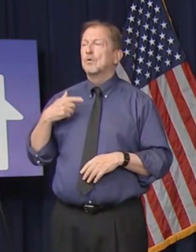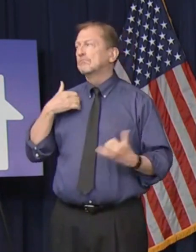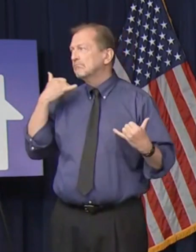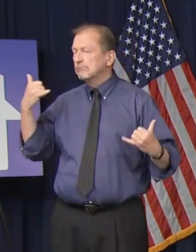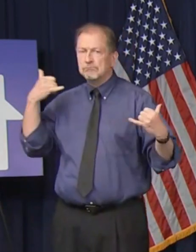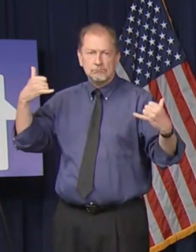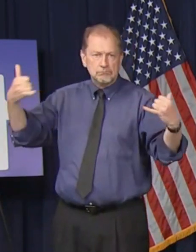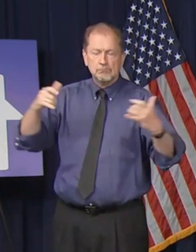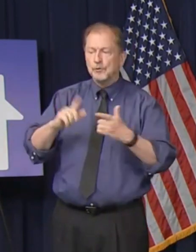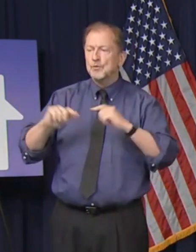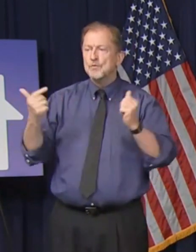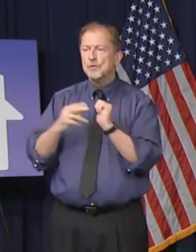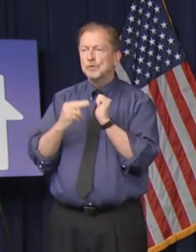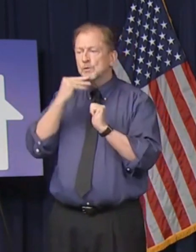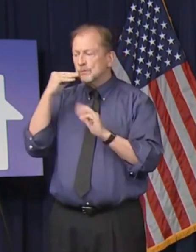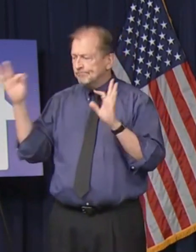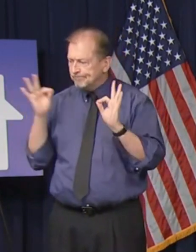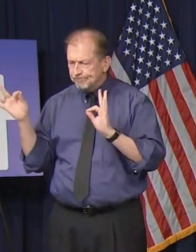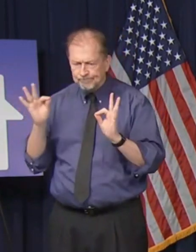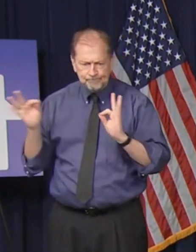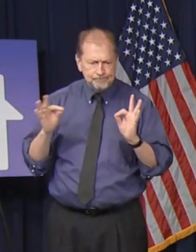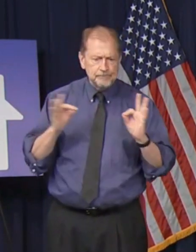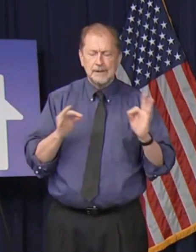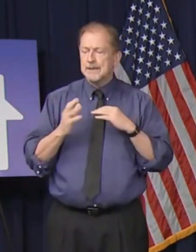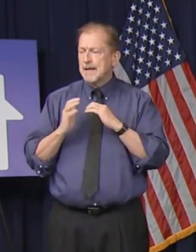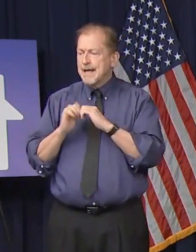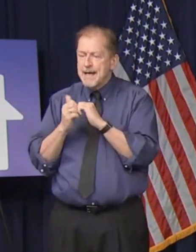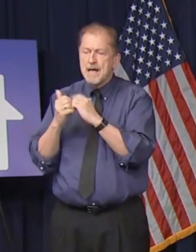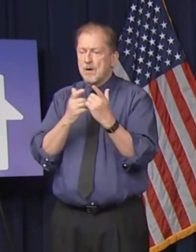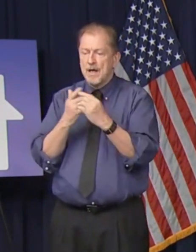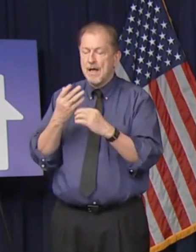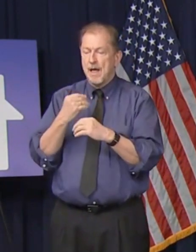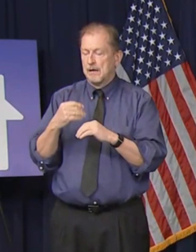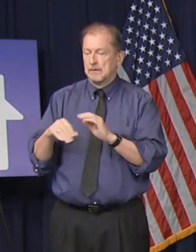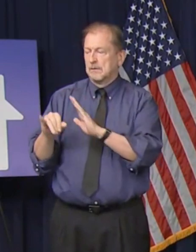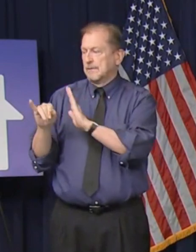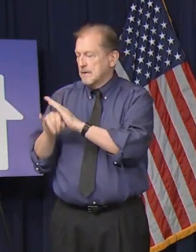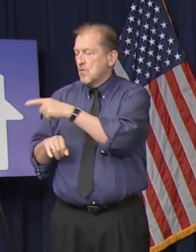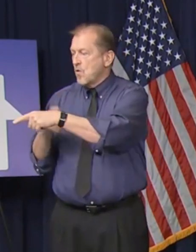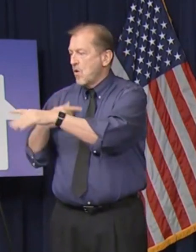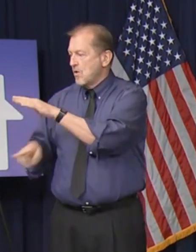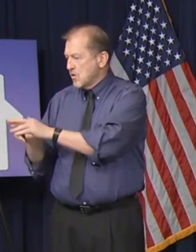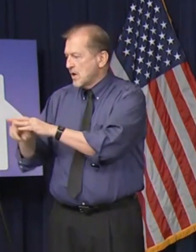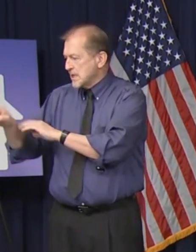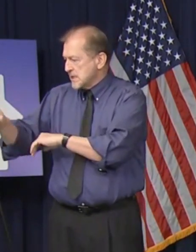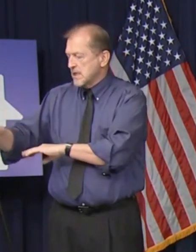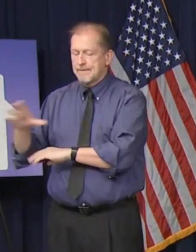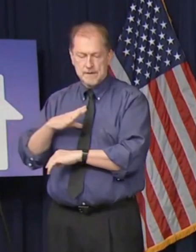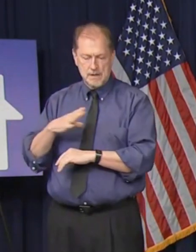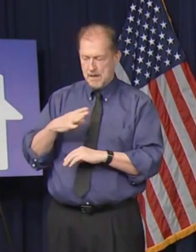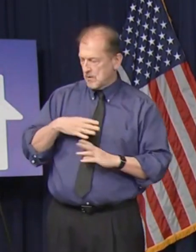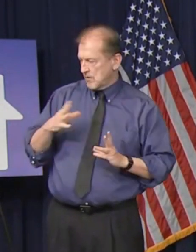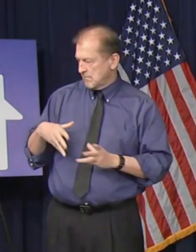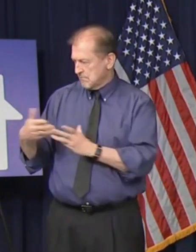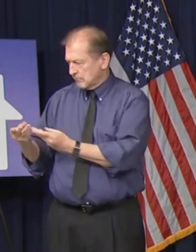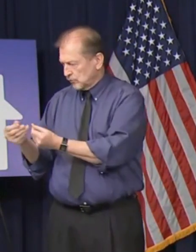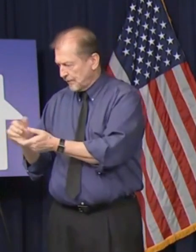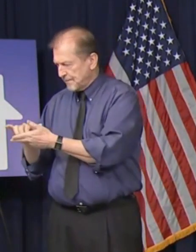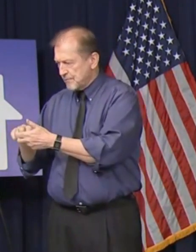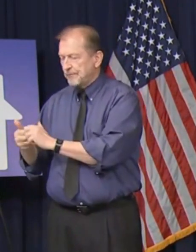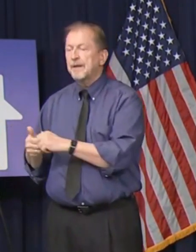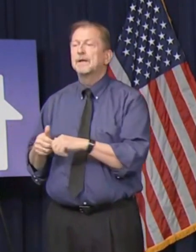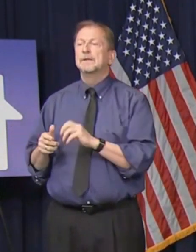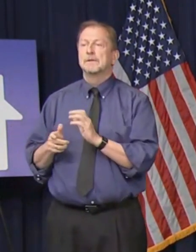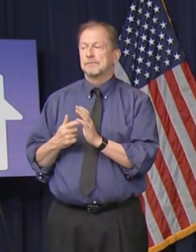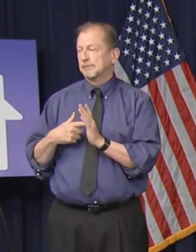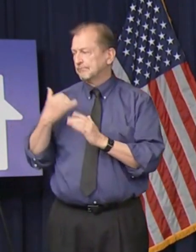all facilities repeatedly, trying to identify specific needs on site, sometimes by